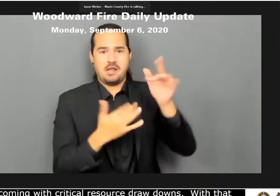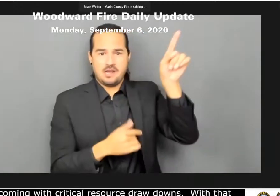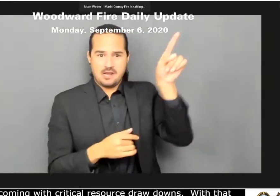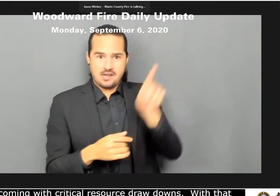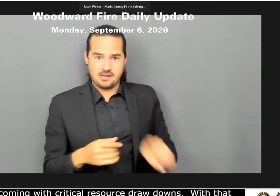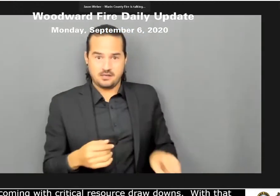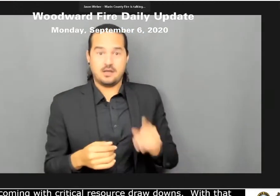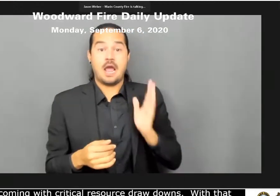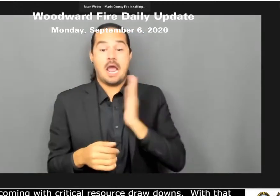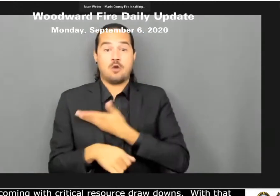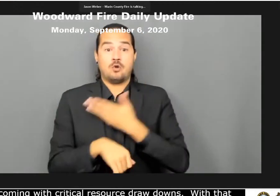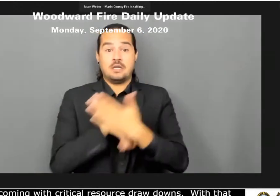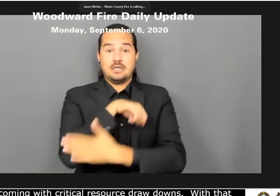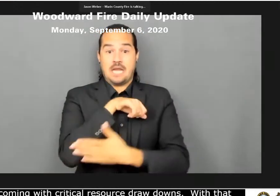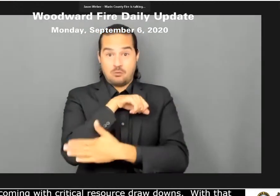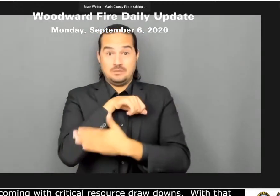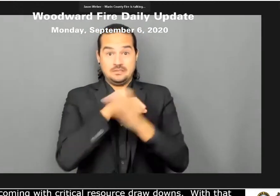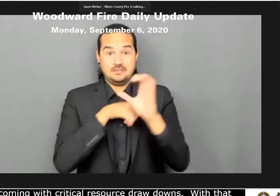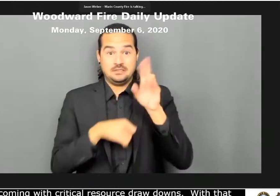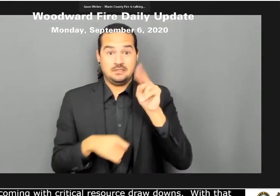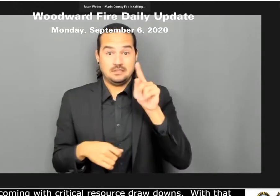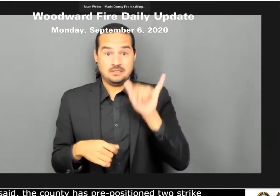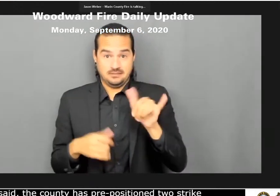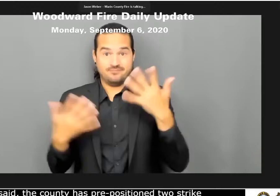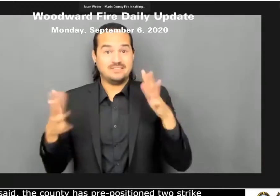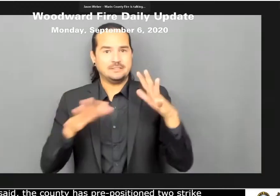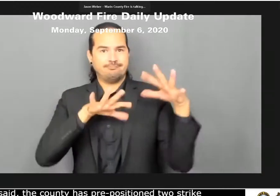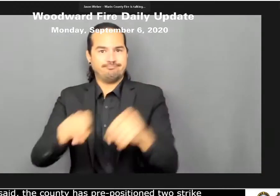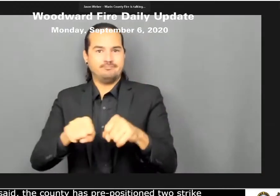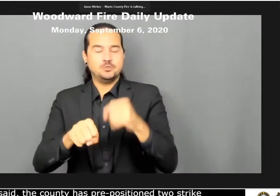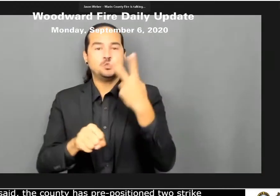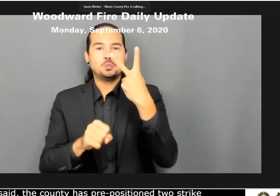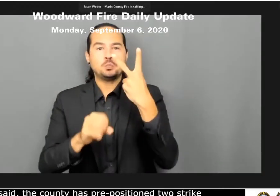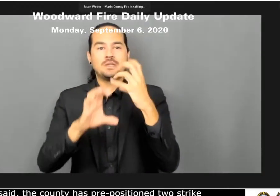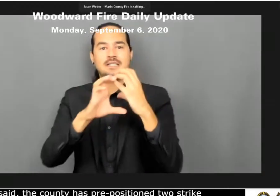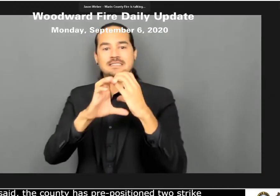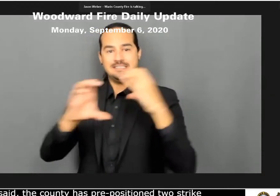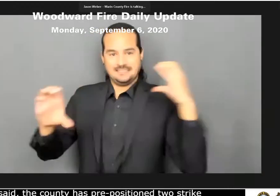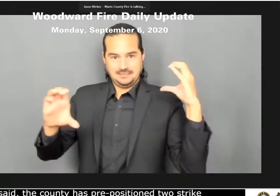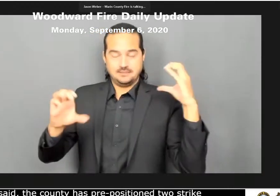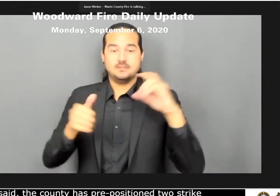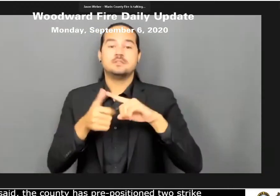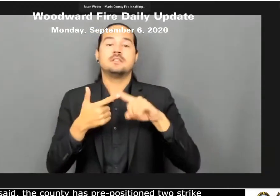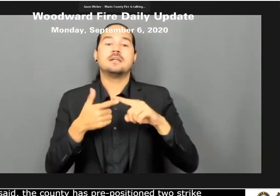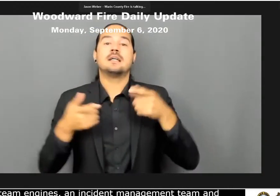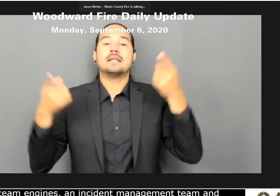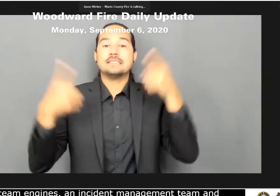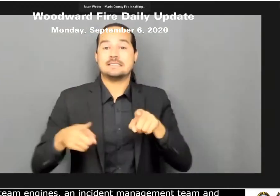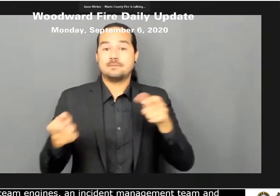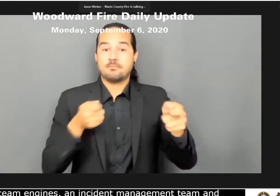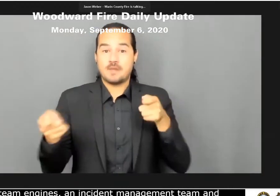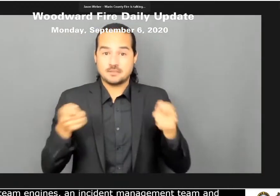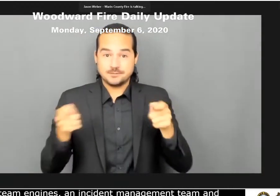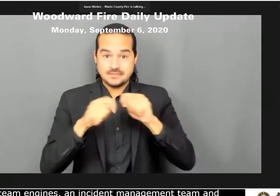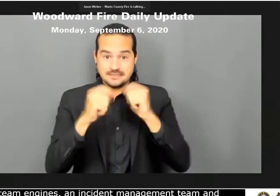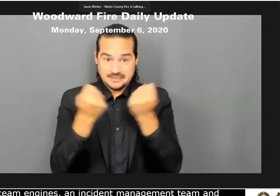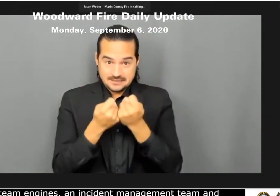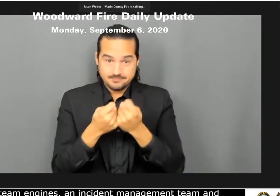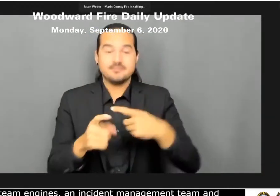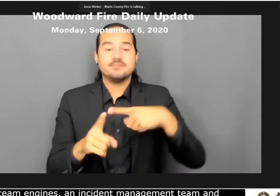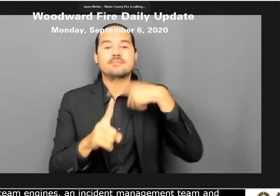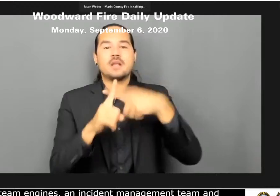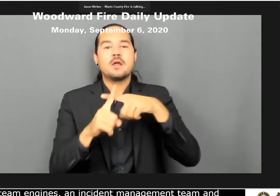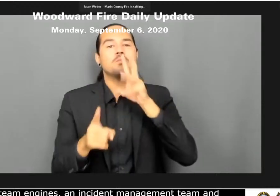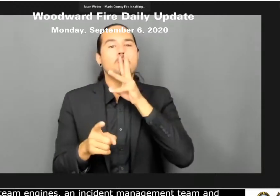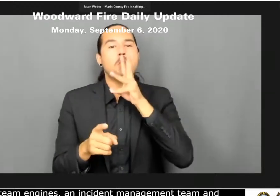2 strike teams of engines, an incident management team, and additional dispatchers and water tenders to be prepared for this weather